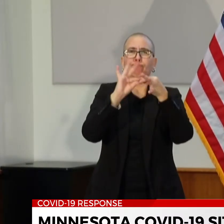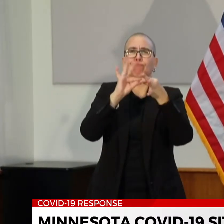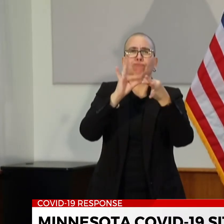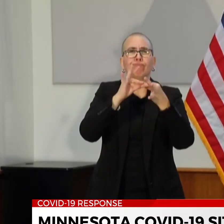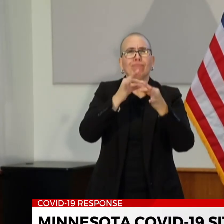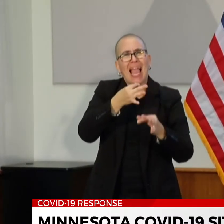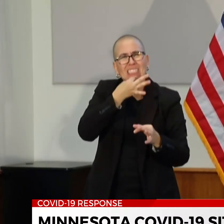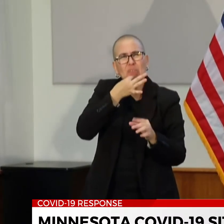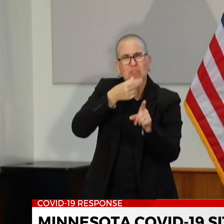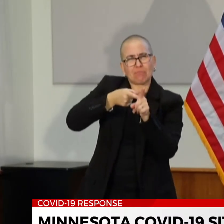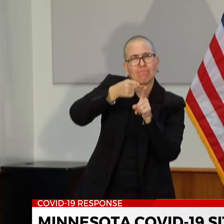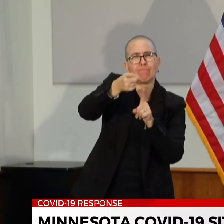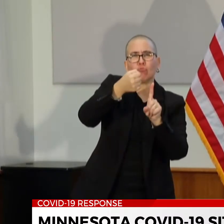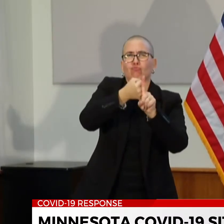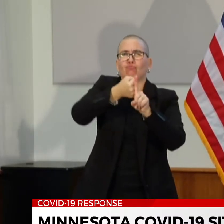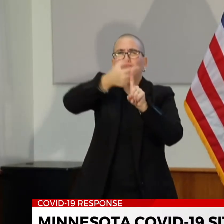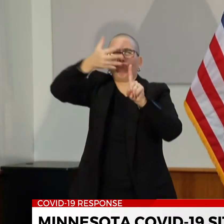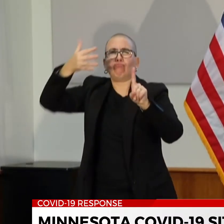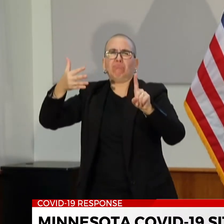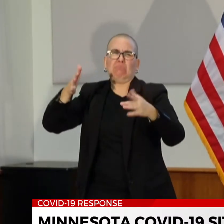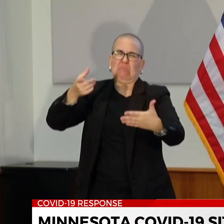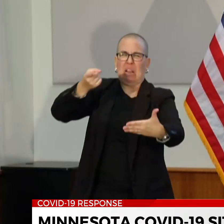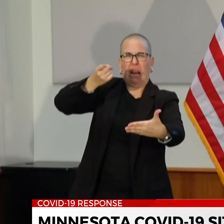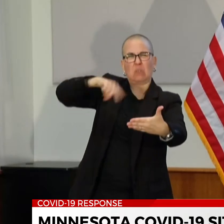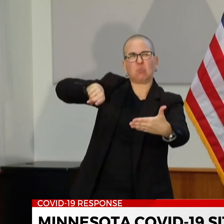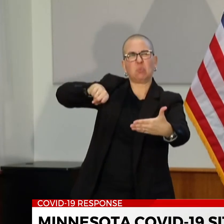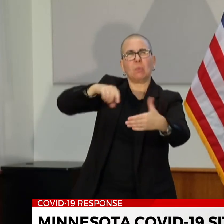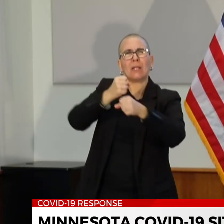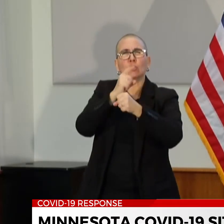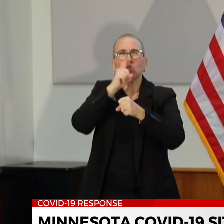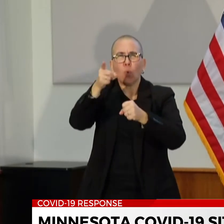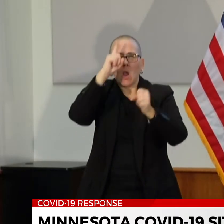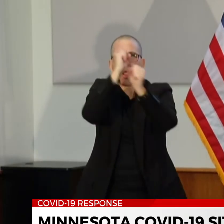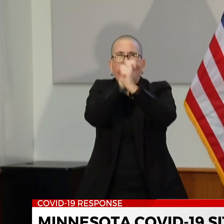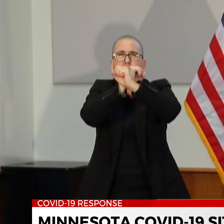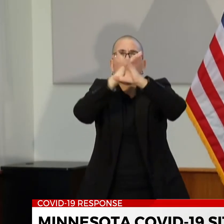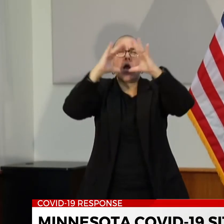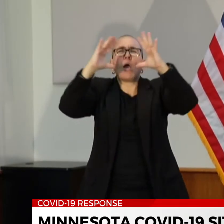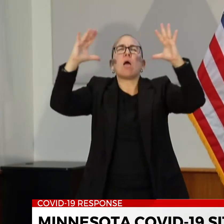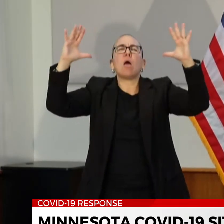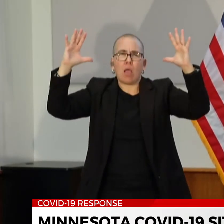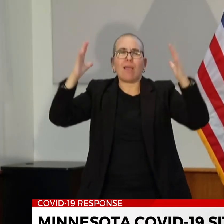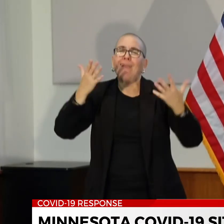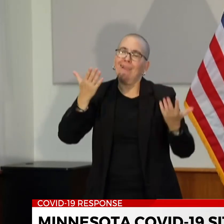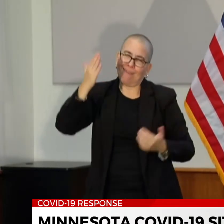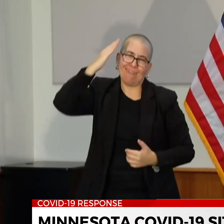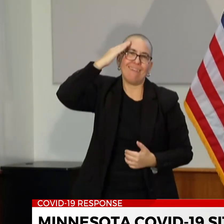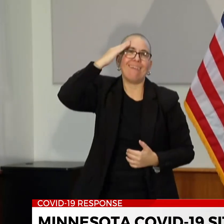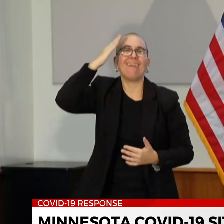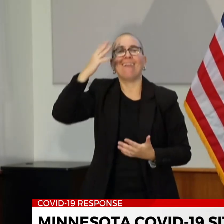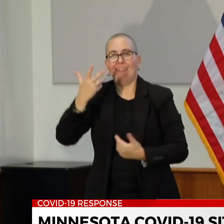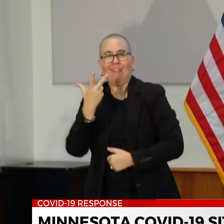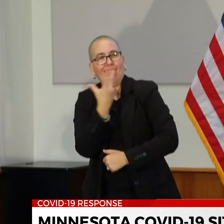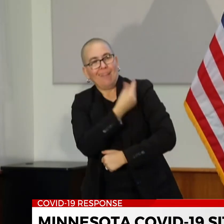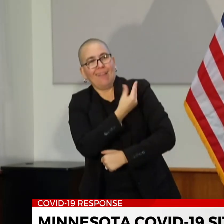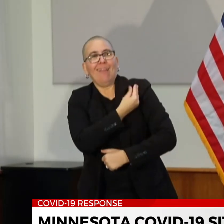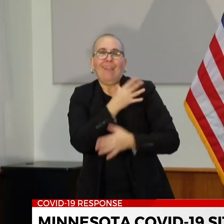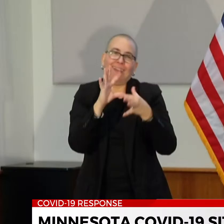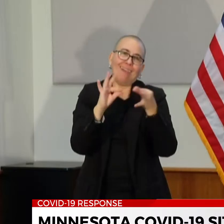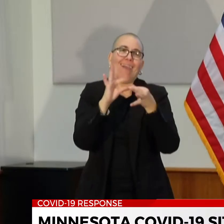week or so to make sure that that's being laid out, but it's being discussed. Of course, most of these vaccinations are going to happen at CVS,